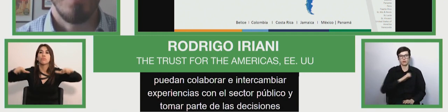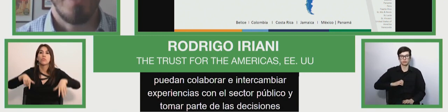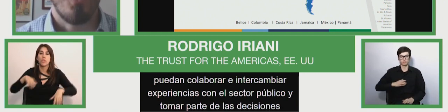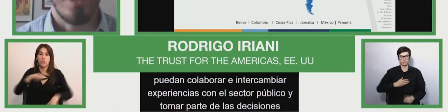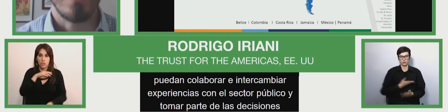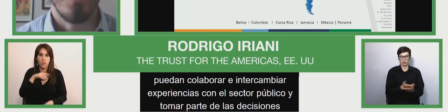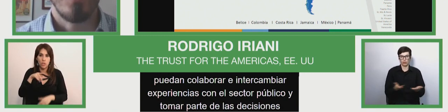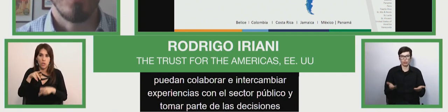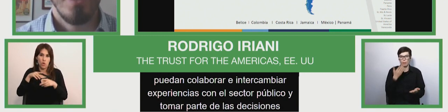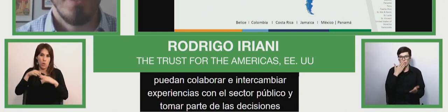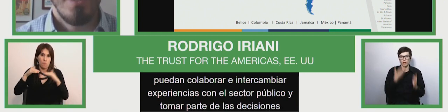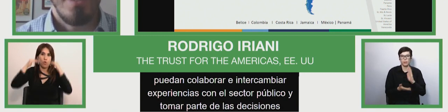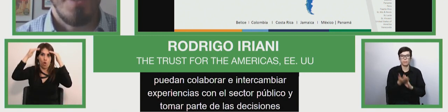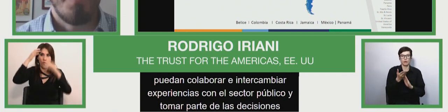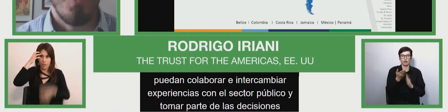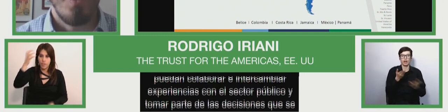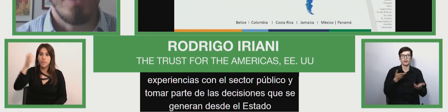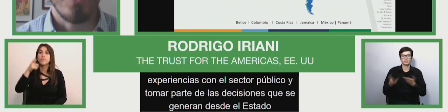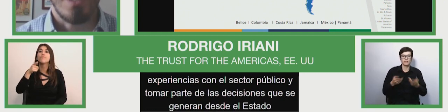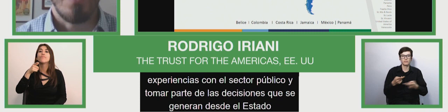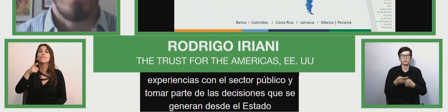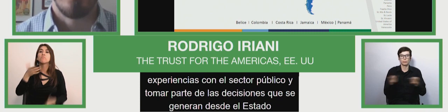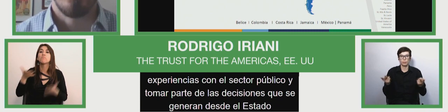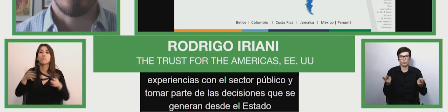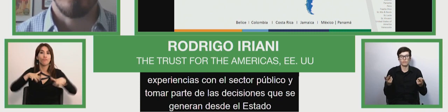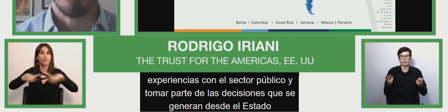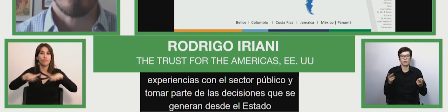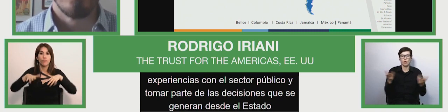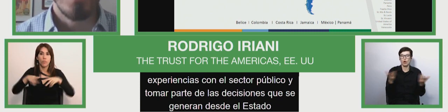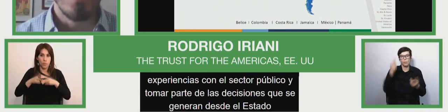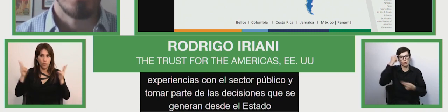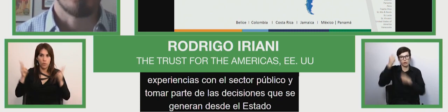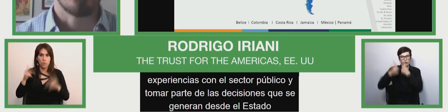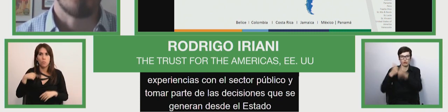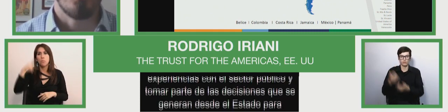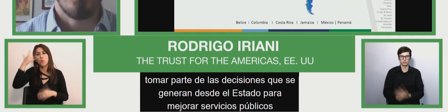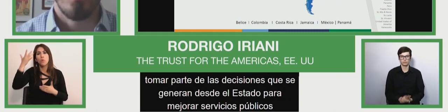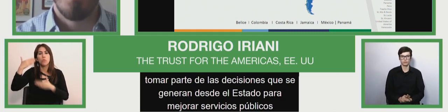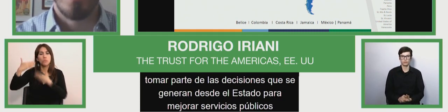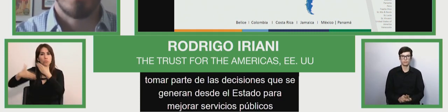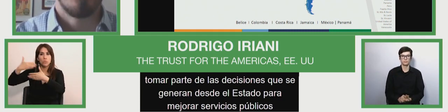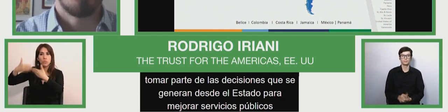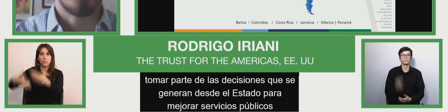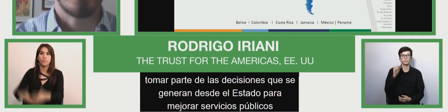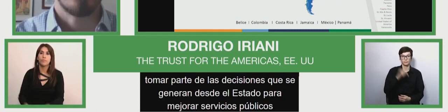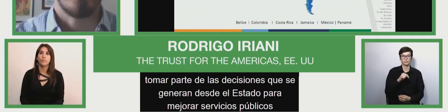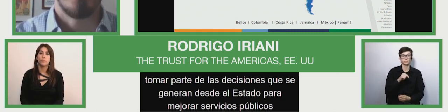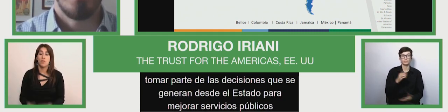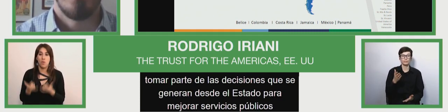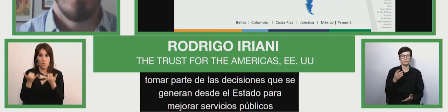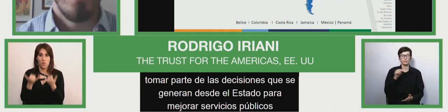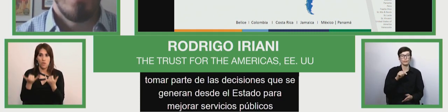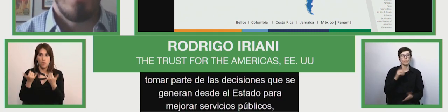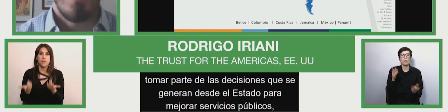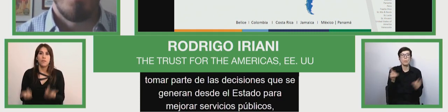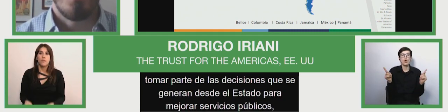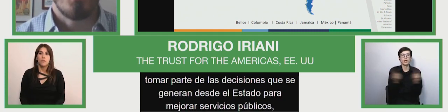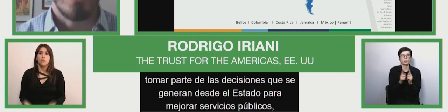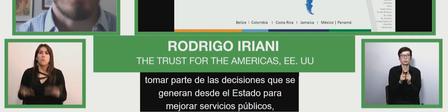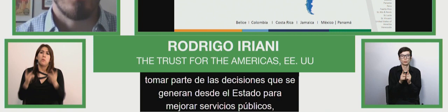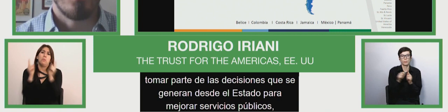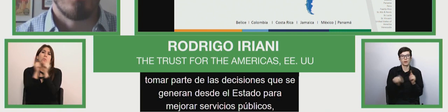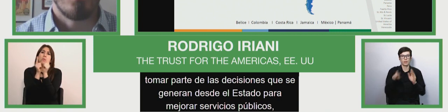sector and to be able to uh have be part of the decisions generated